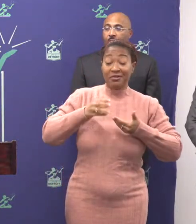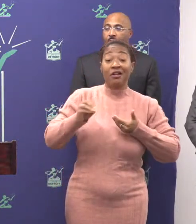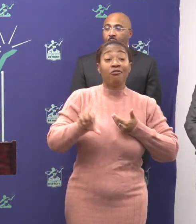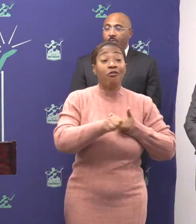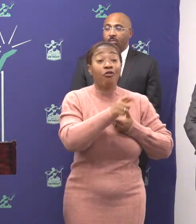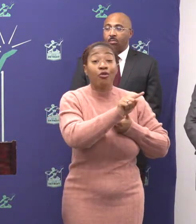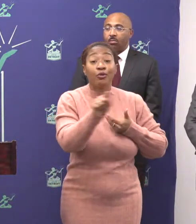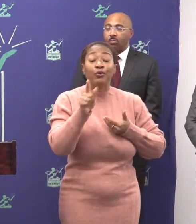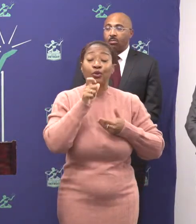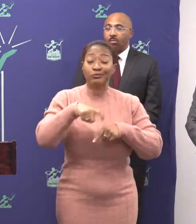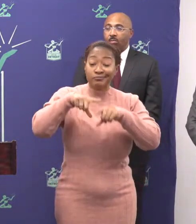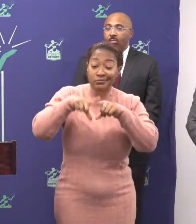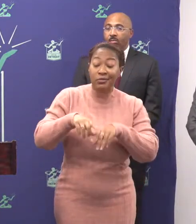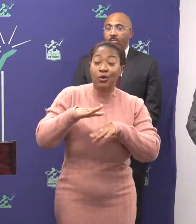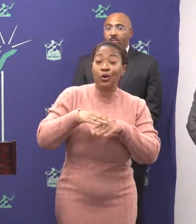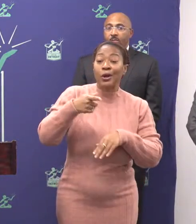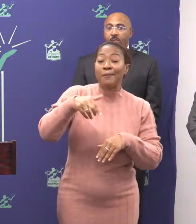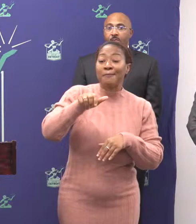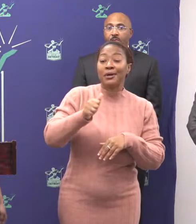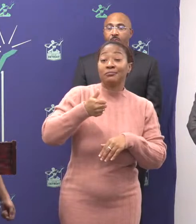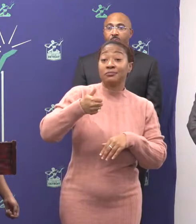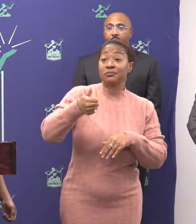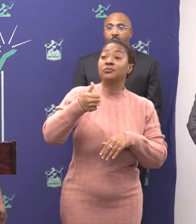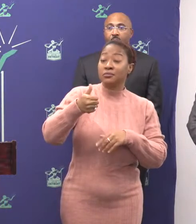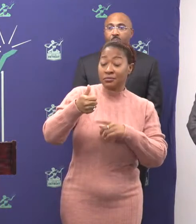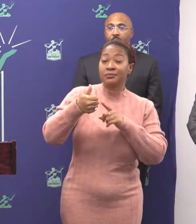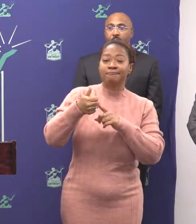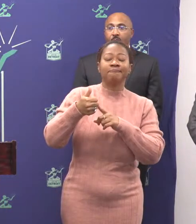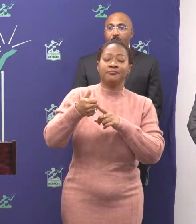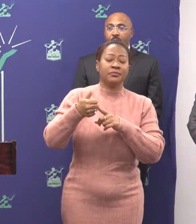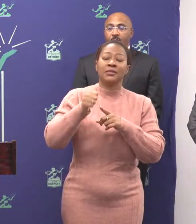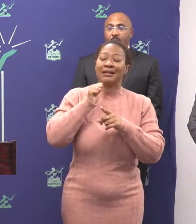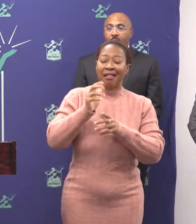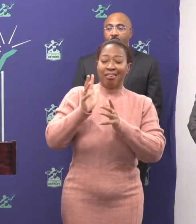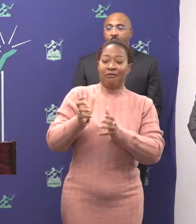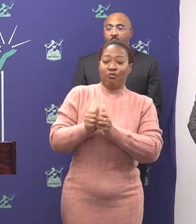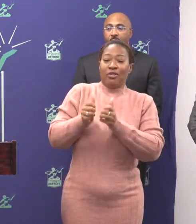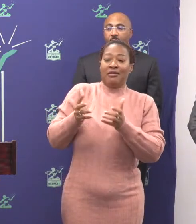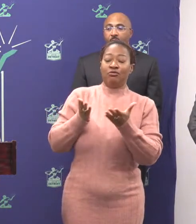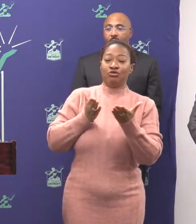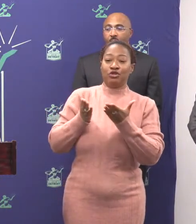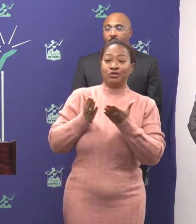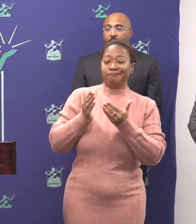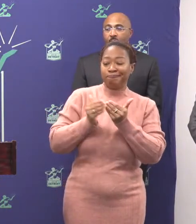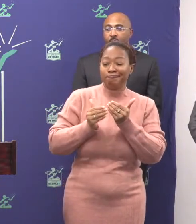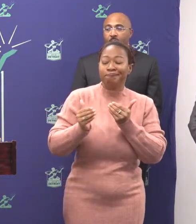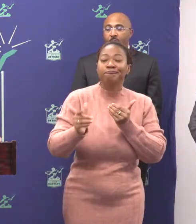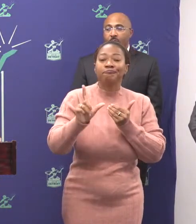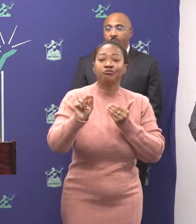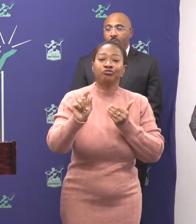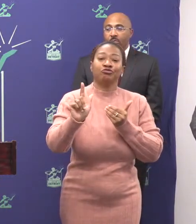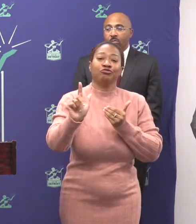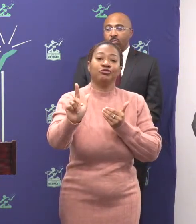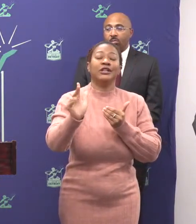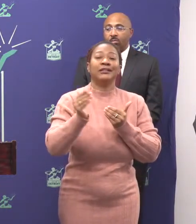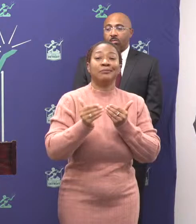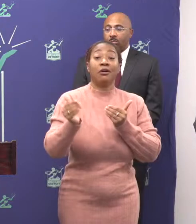others that use the program will not be left without the service in